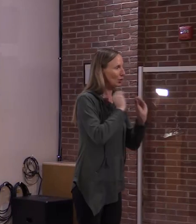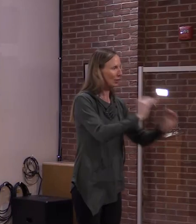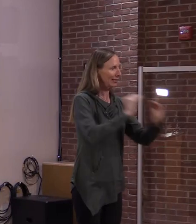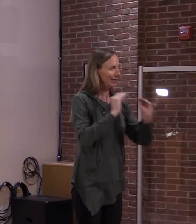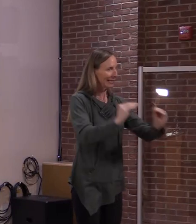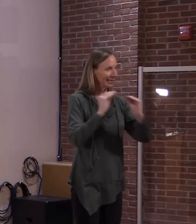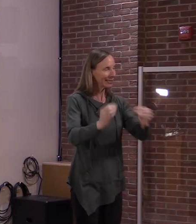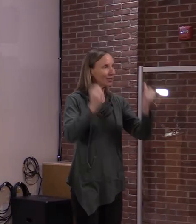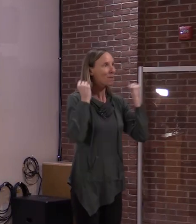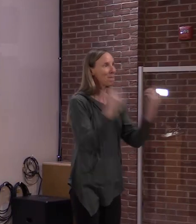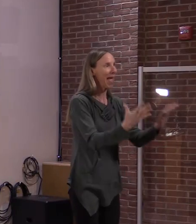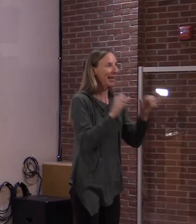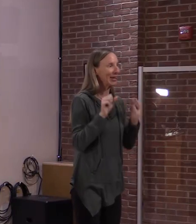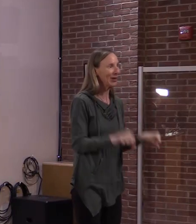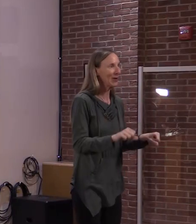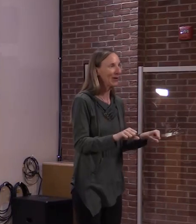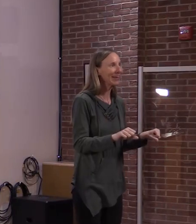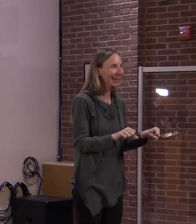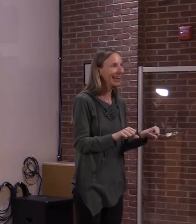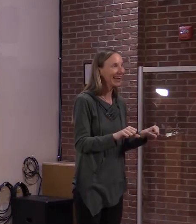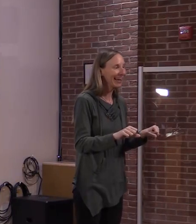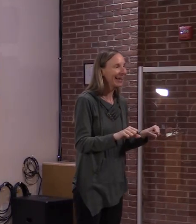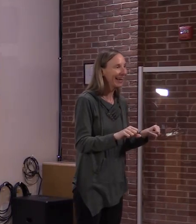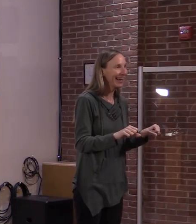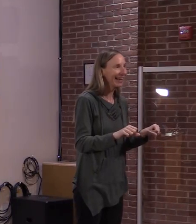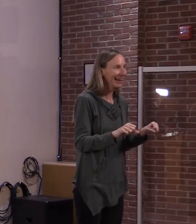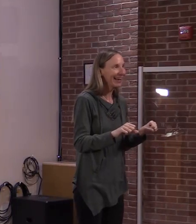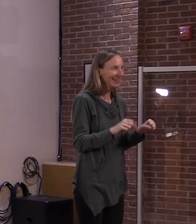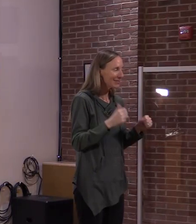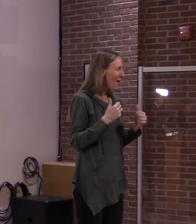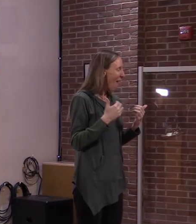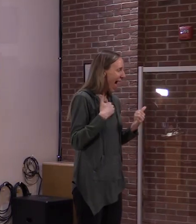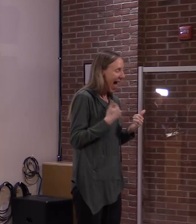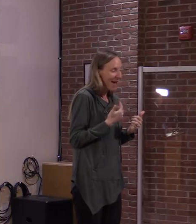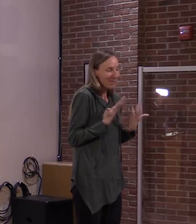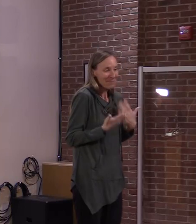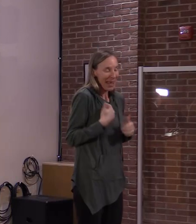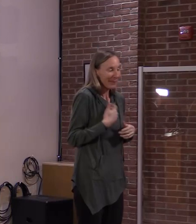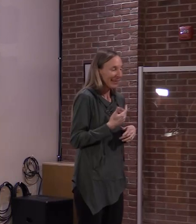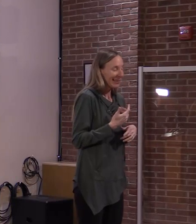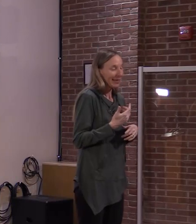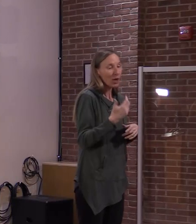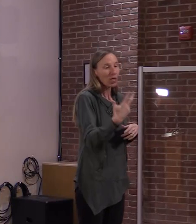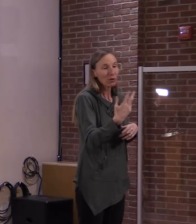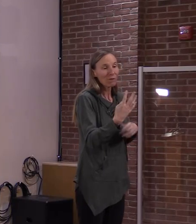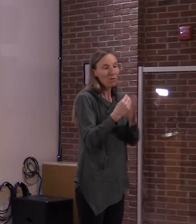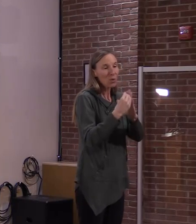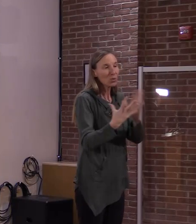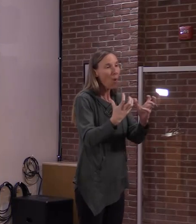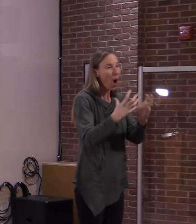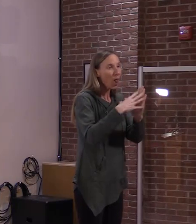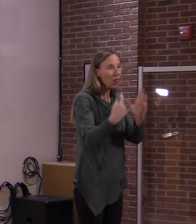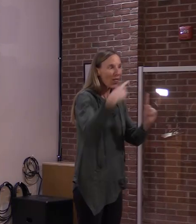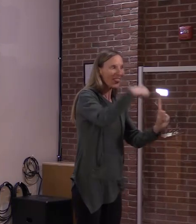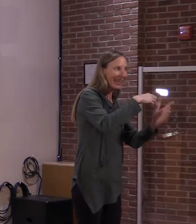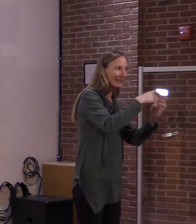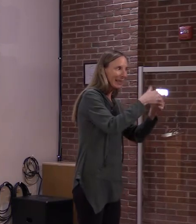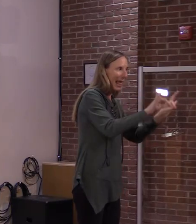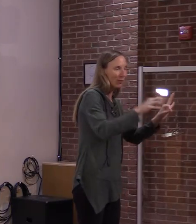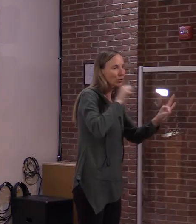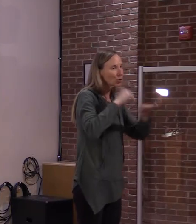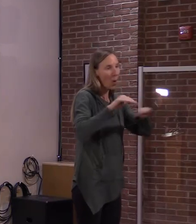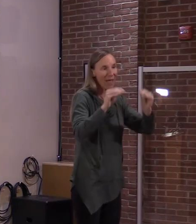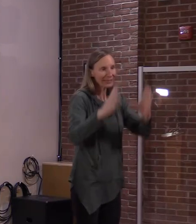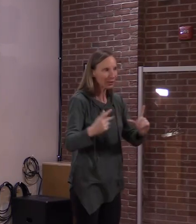them coming into the classroom, but from there, if you had three or four in a small school that were interested in